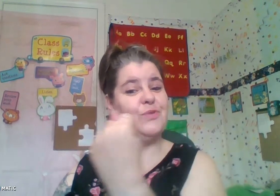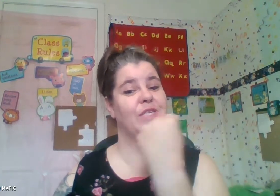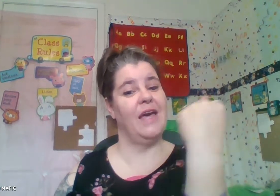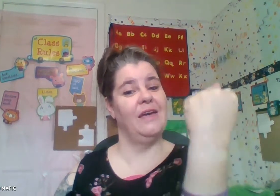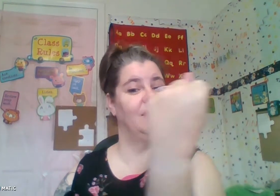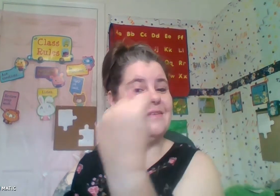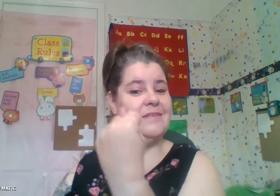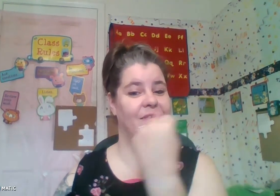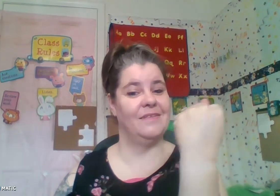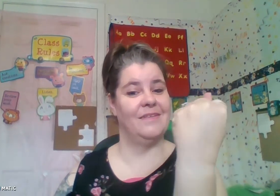Tuesday,